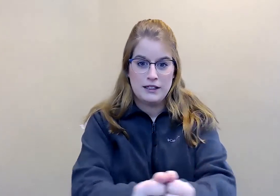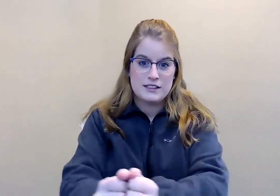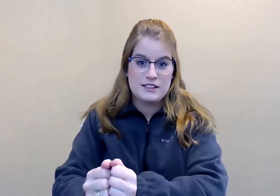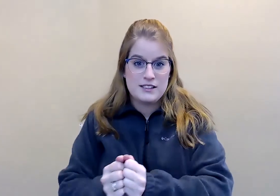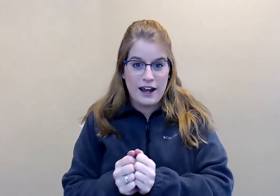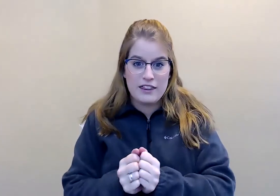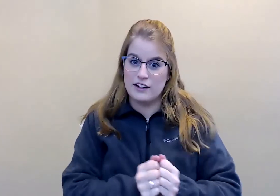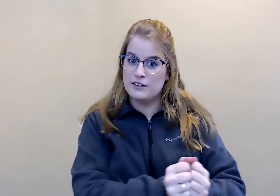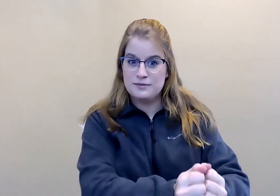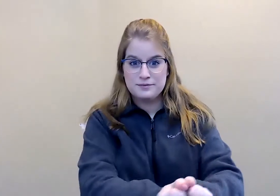means together.